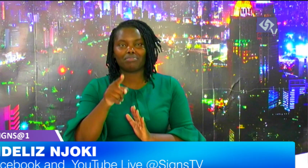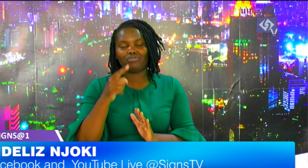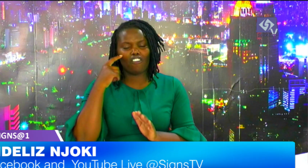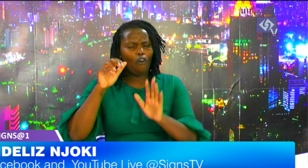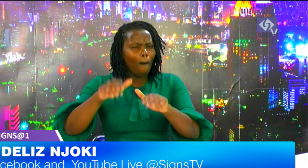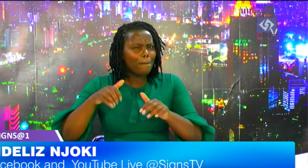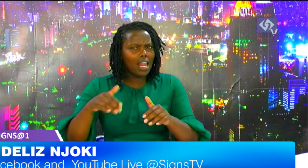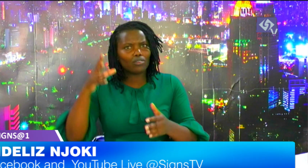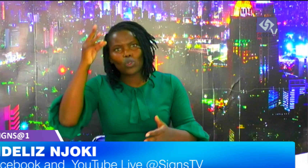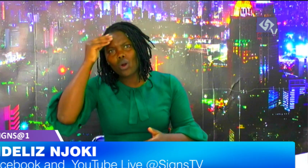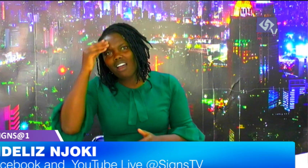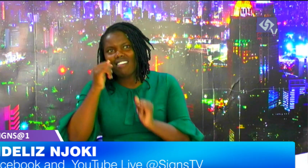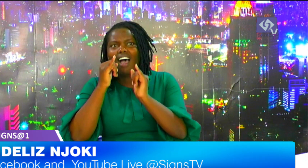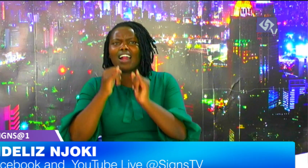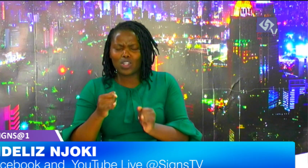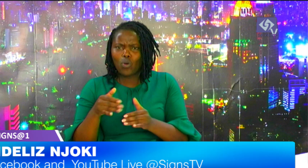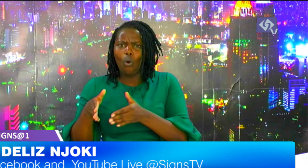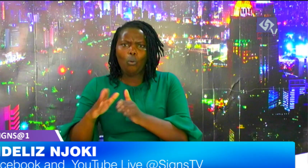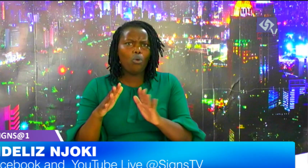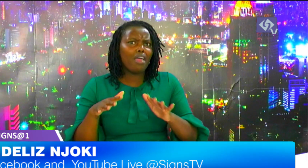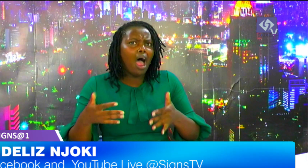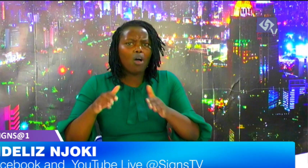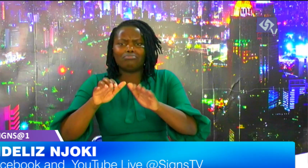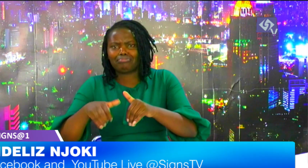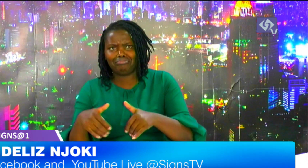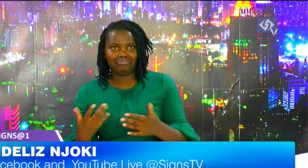projects to learn new agronomy practices.